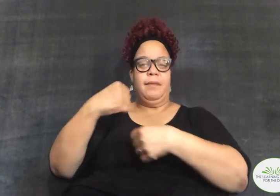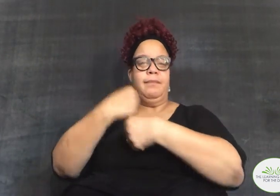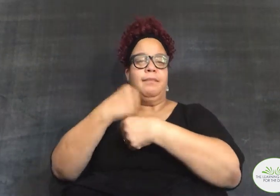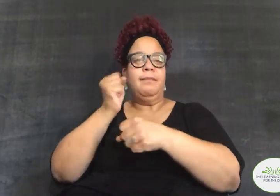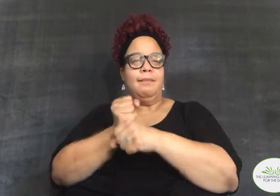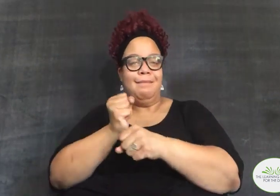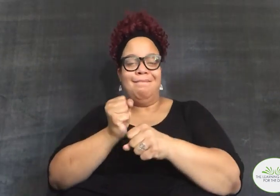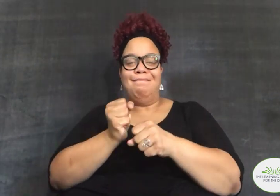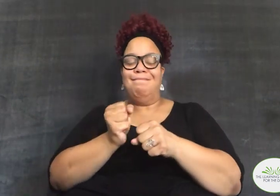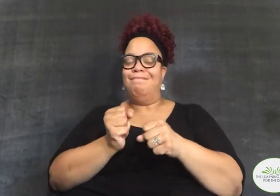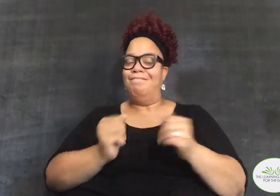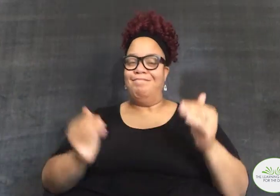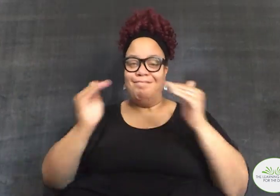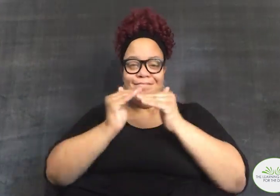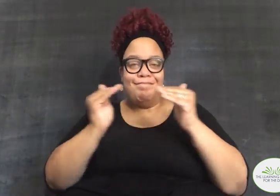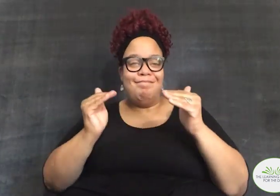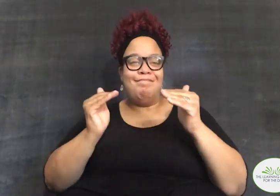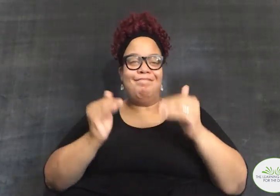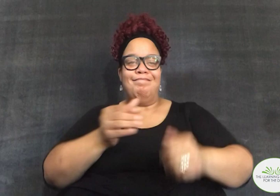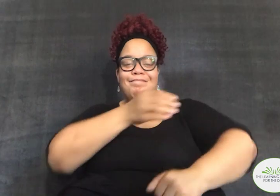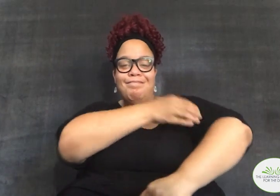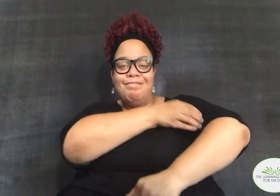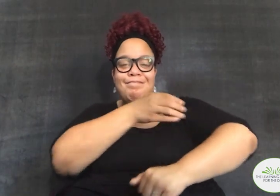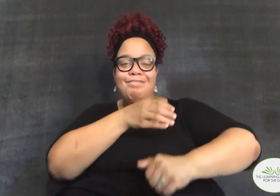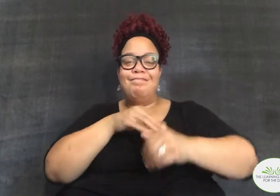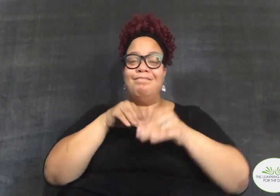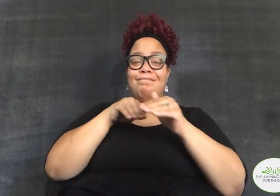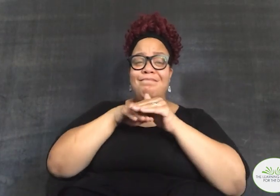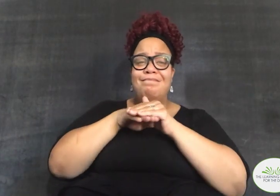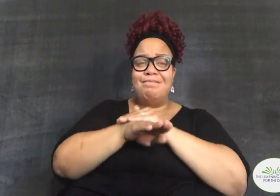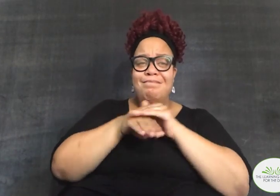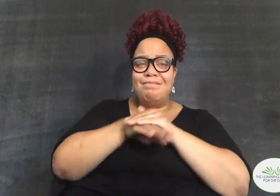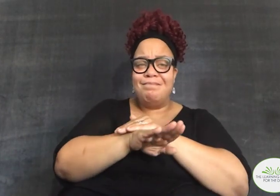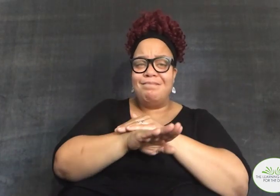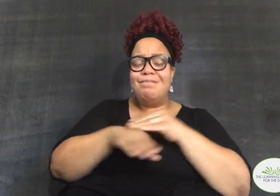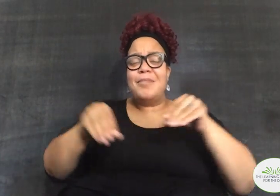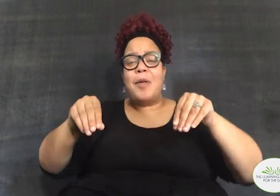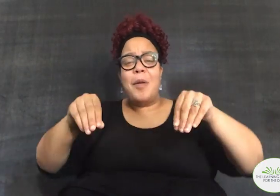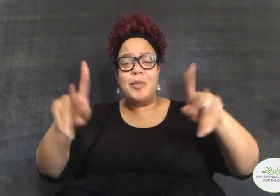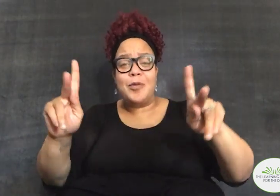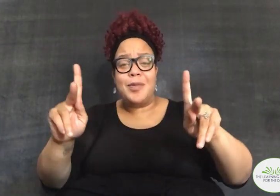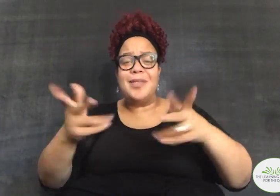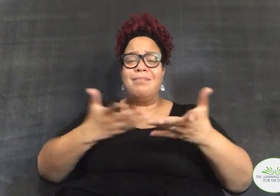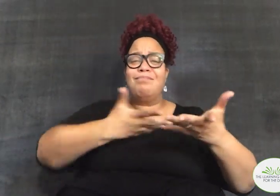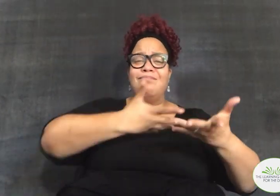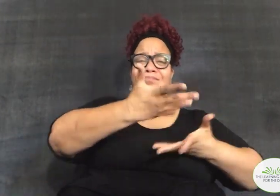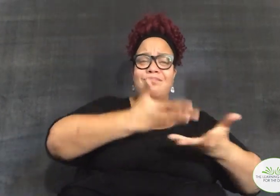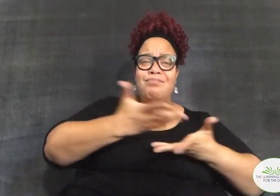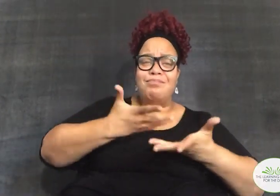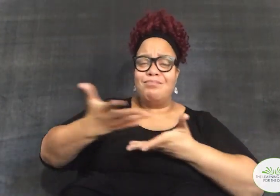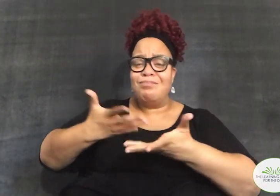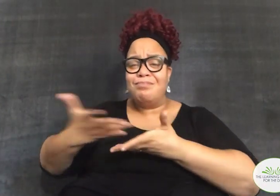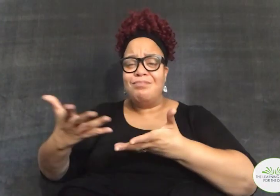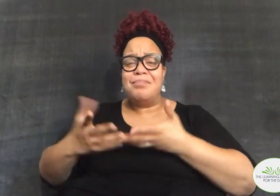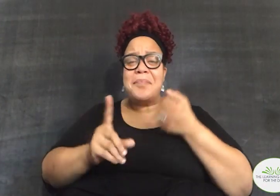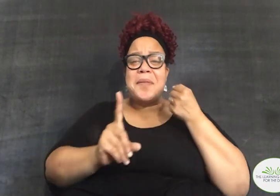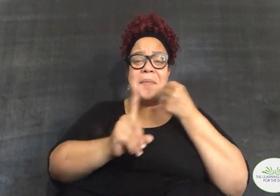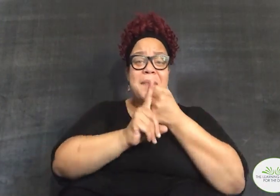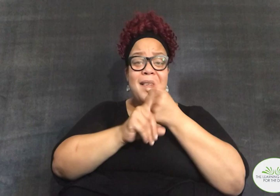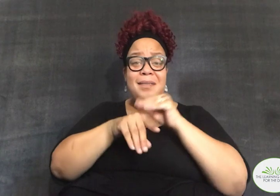power, access, opportunities, treatment, impacts, and outcomes for all.